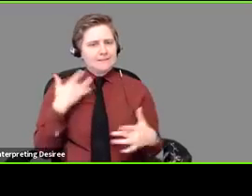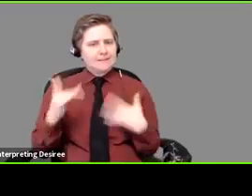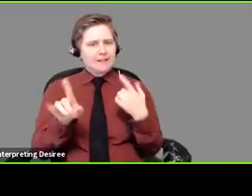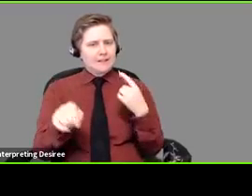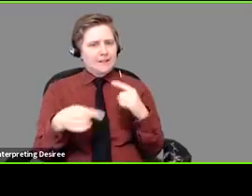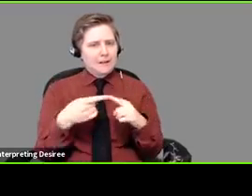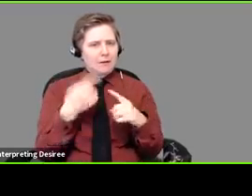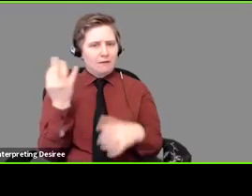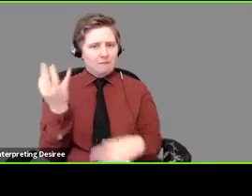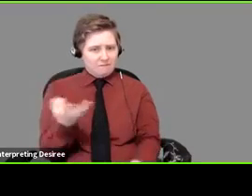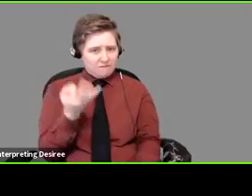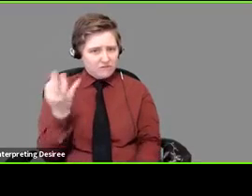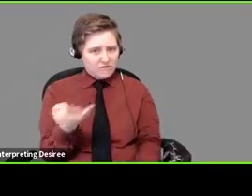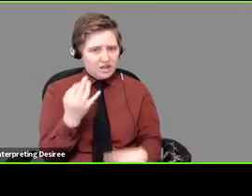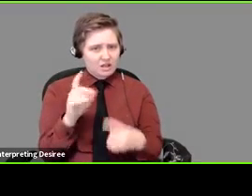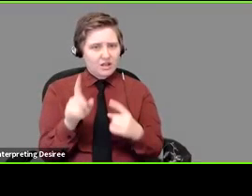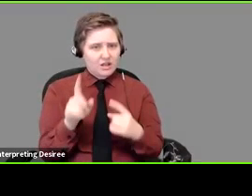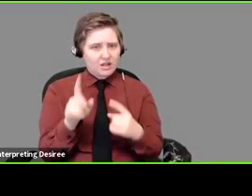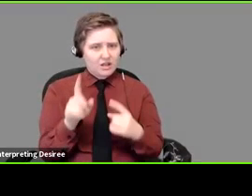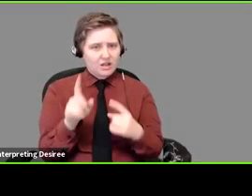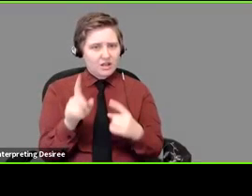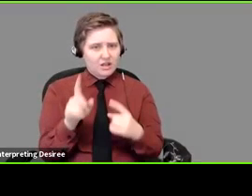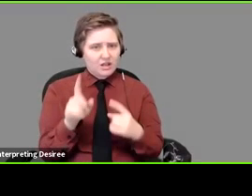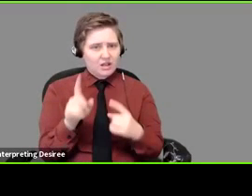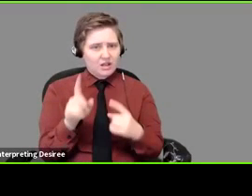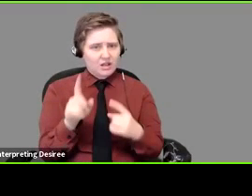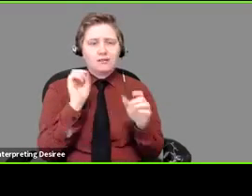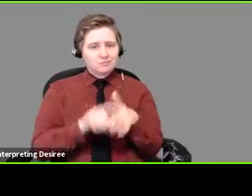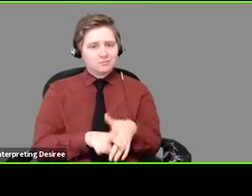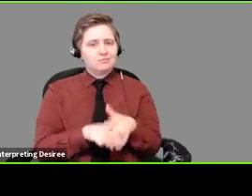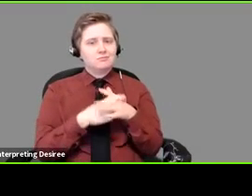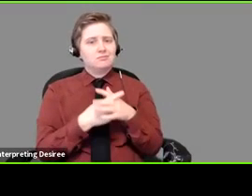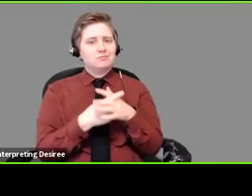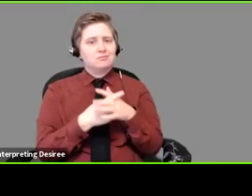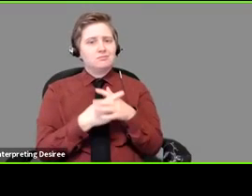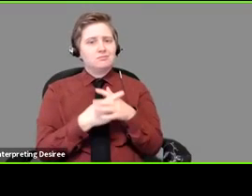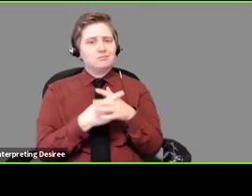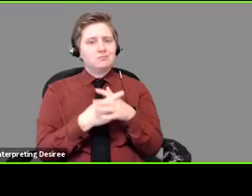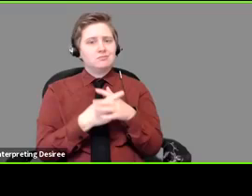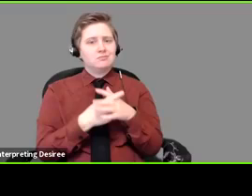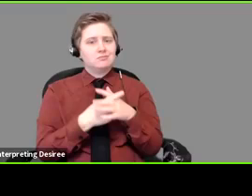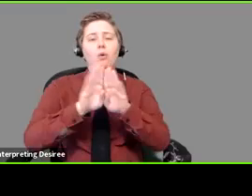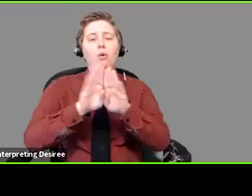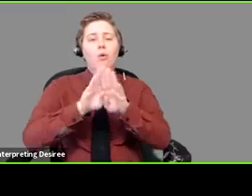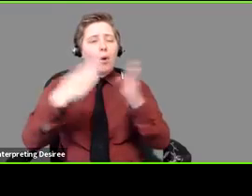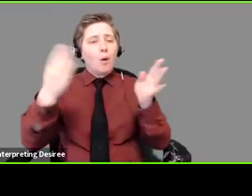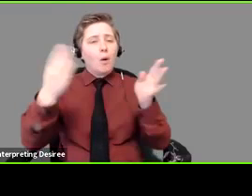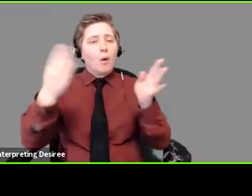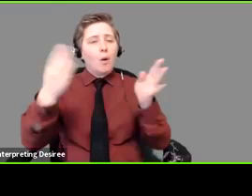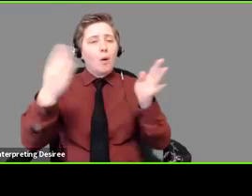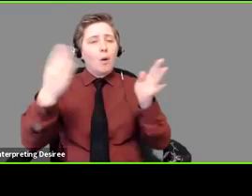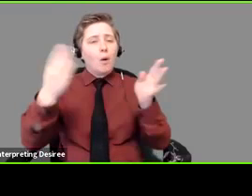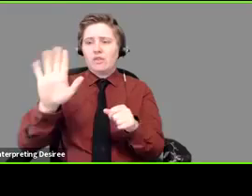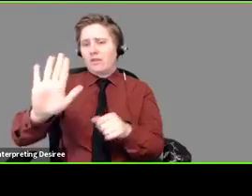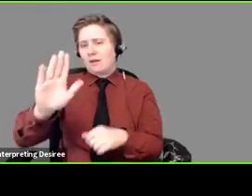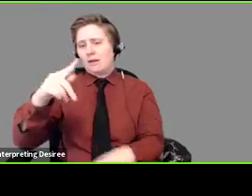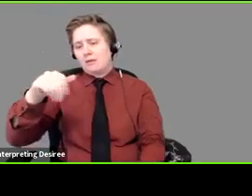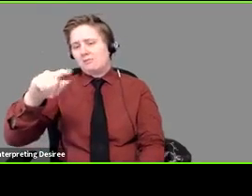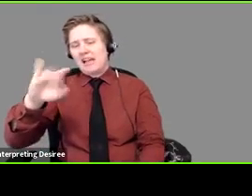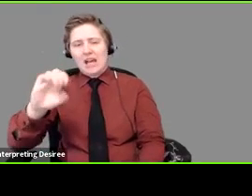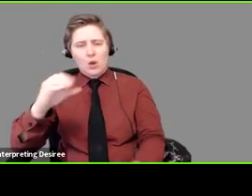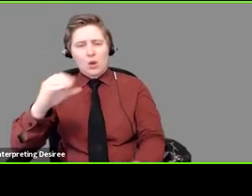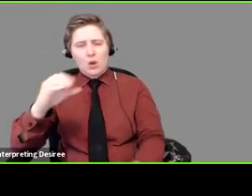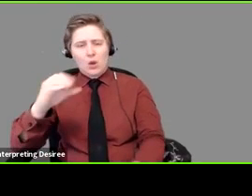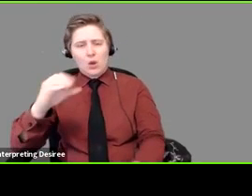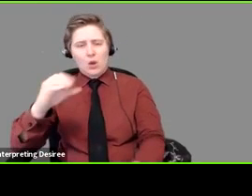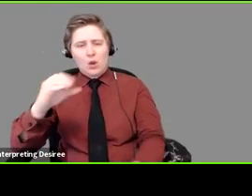this Friday when restaurants begin and bars begin to open back up for their patios, and kind of slowly